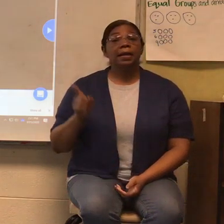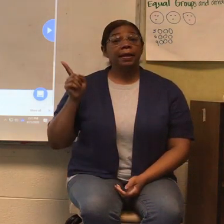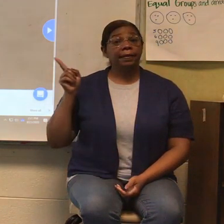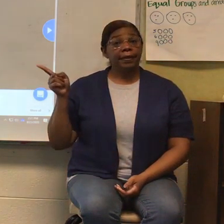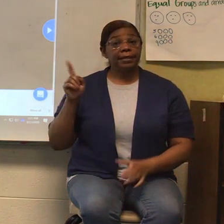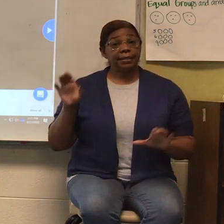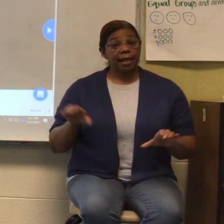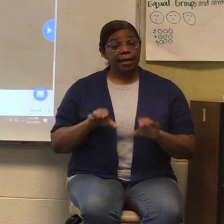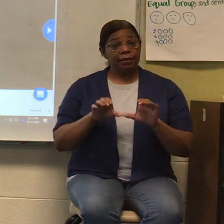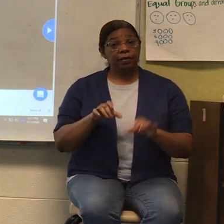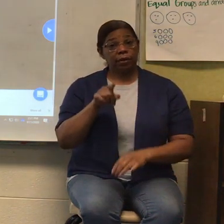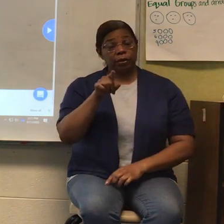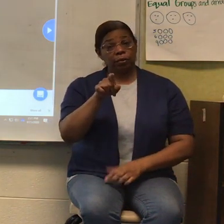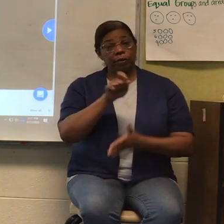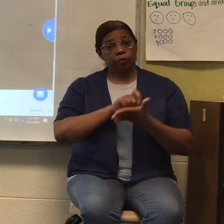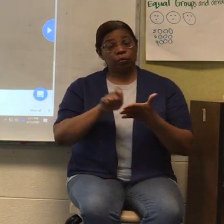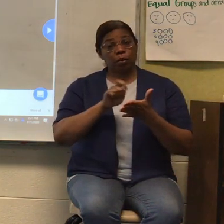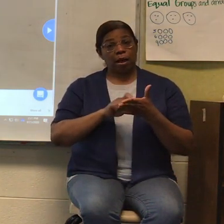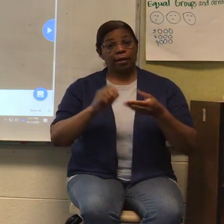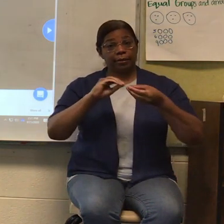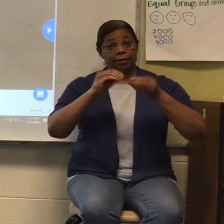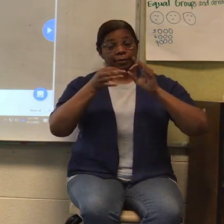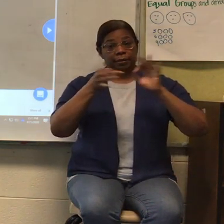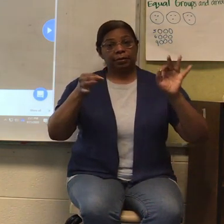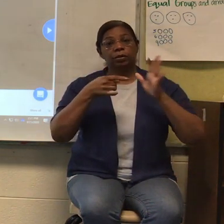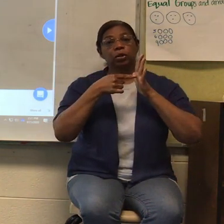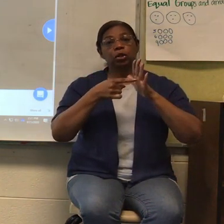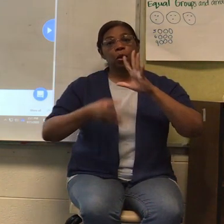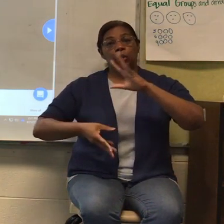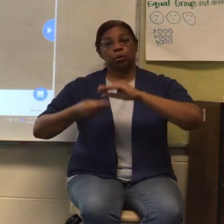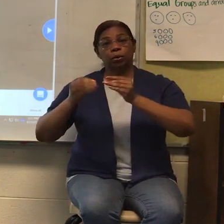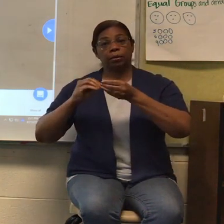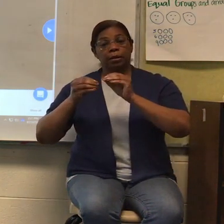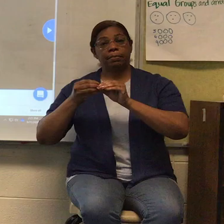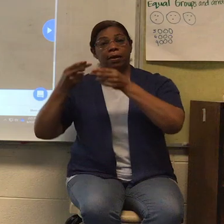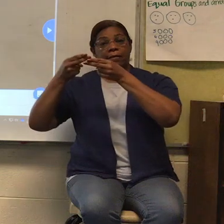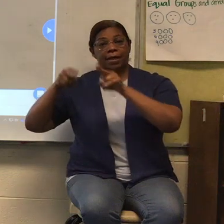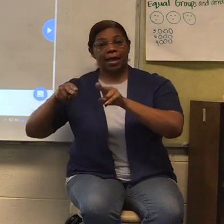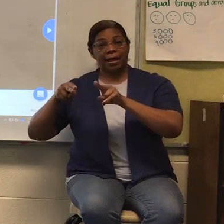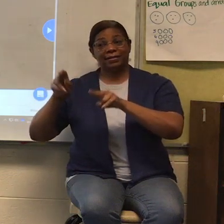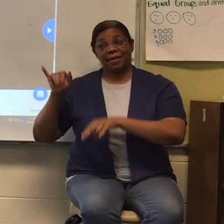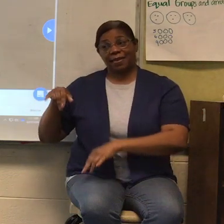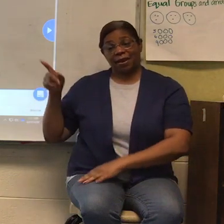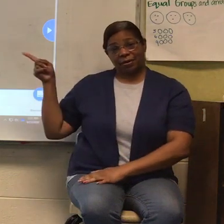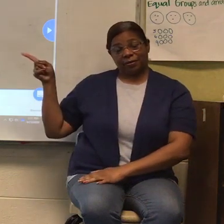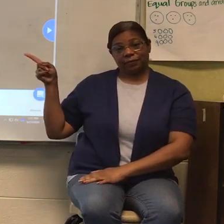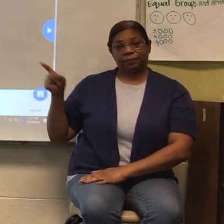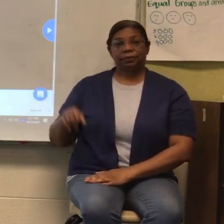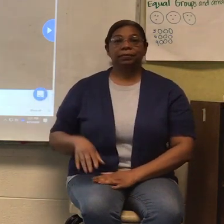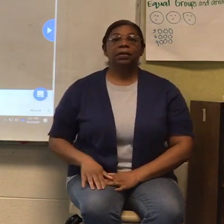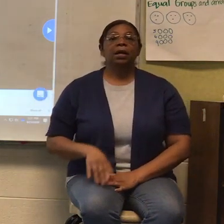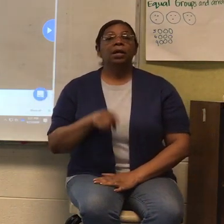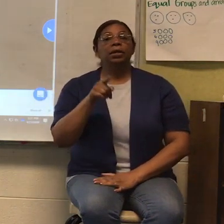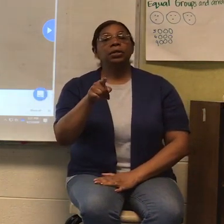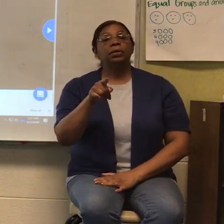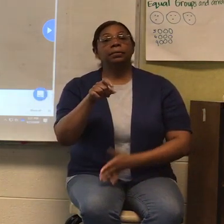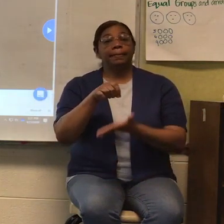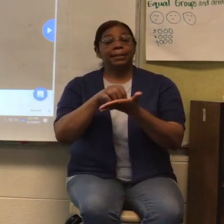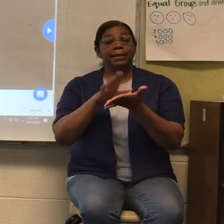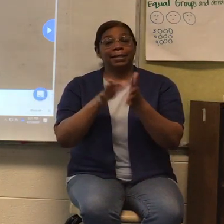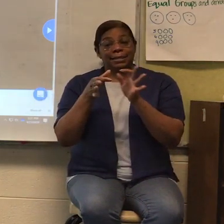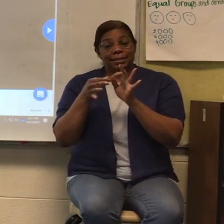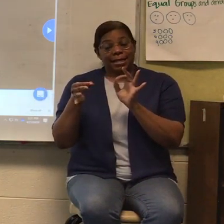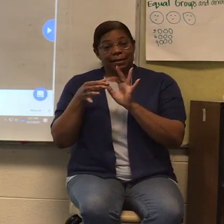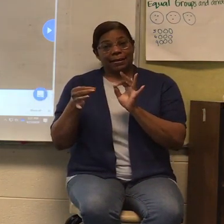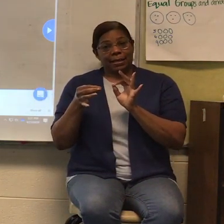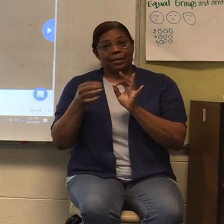In this activity, you're going to be writing an equation to show the total number of eggs in this word problem. You're going to write a statement